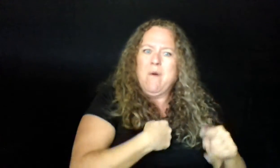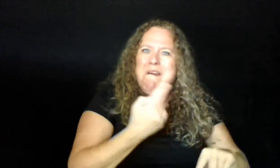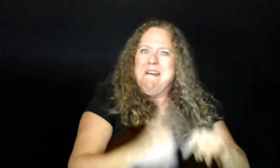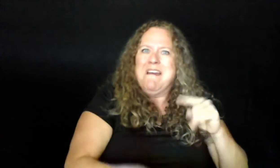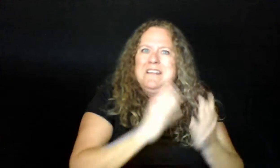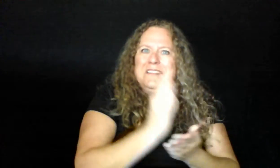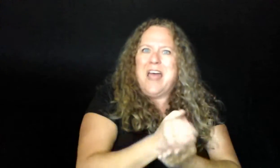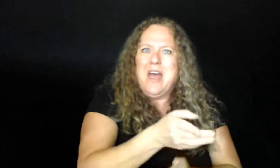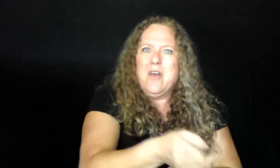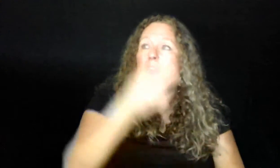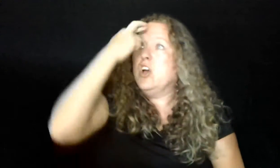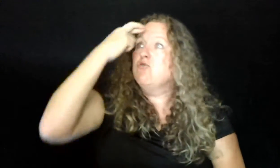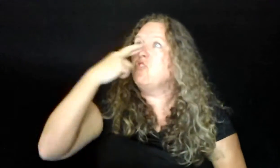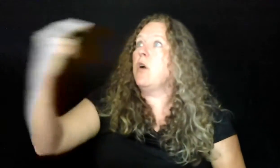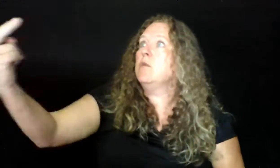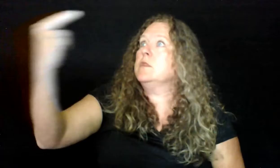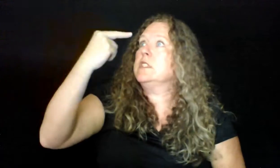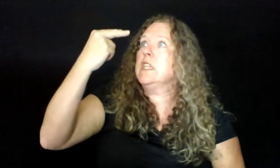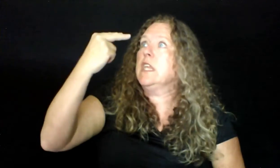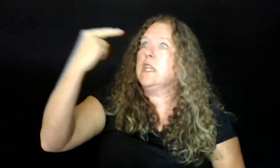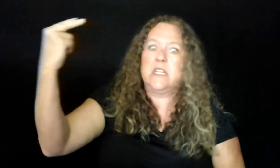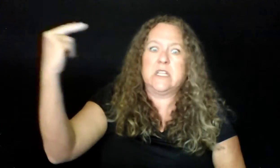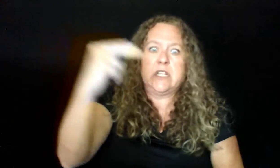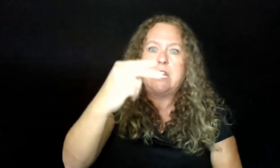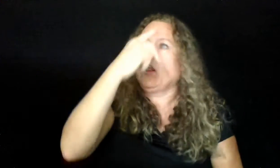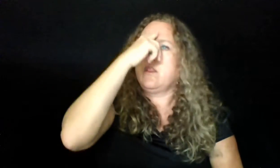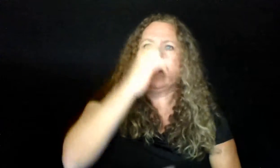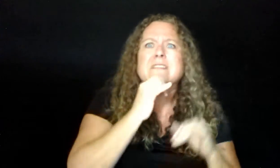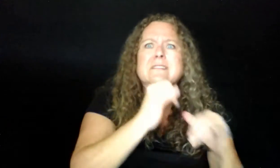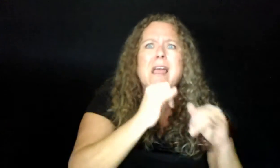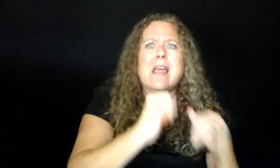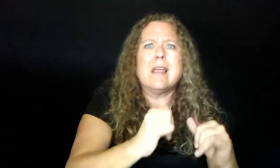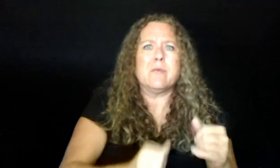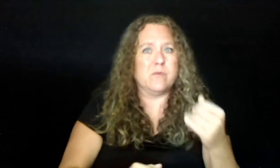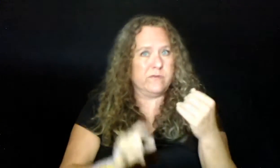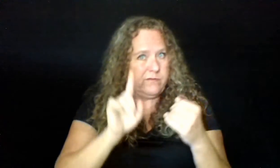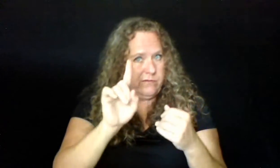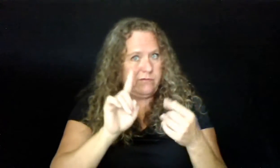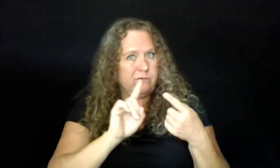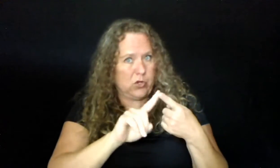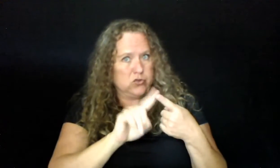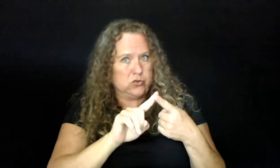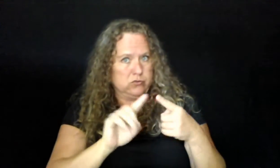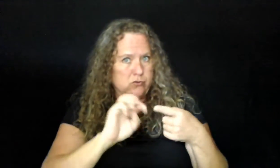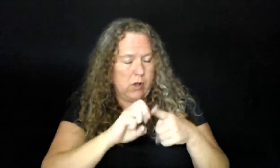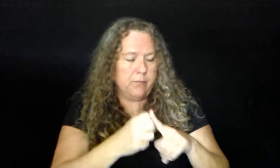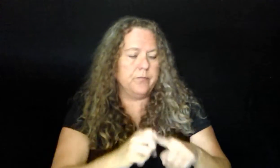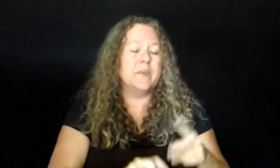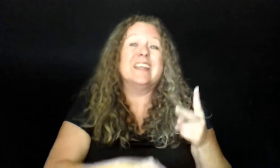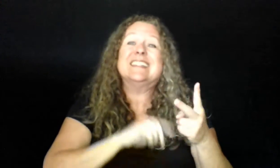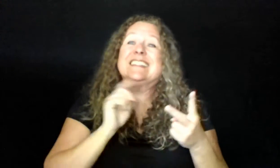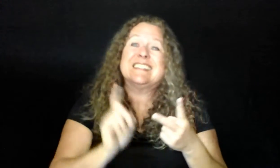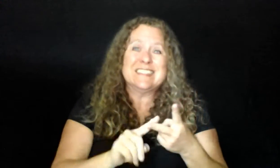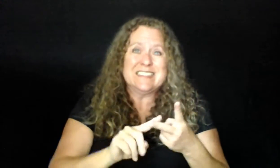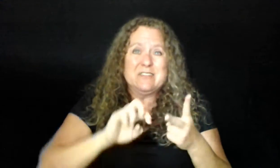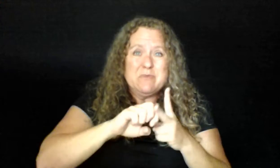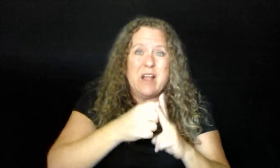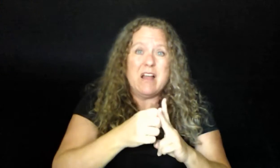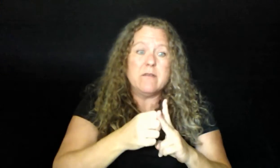Jews. So that was conflict number one. Conflict number two is that the vast majority of early Christians were Jewish. They were the